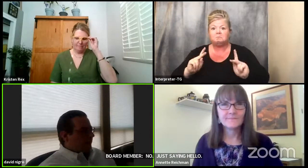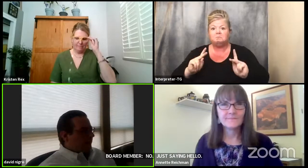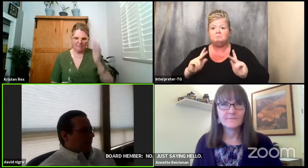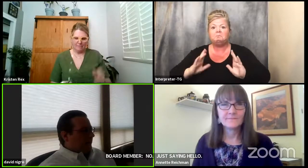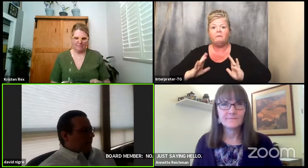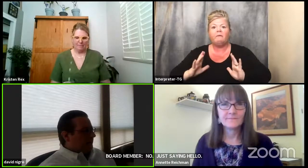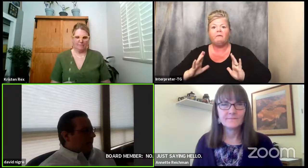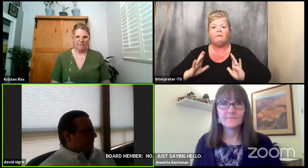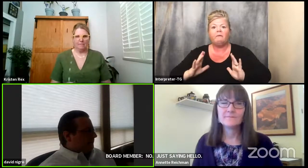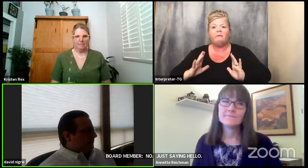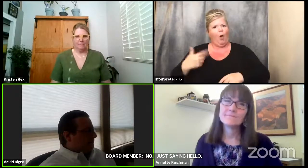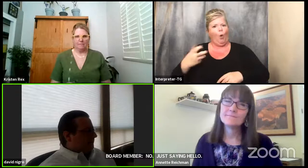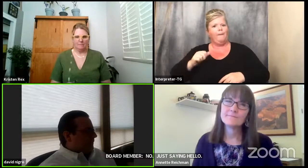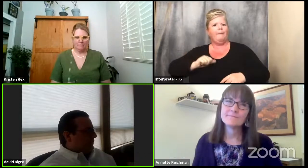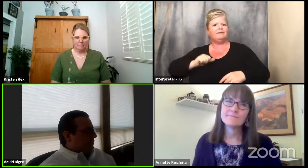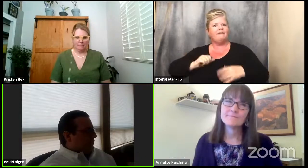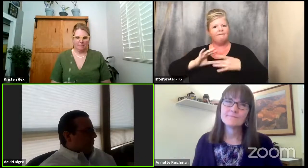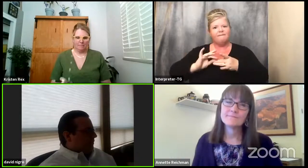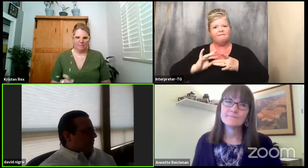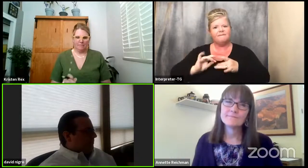comment. I